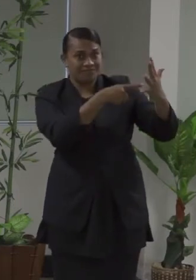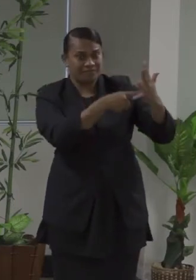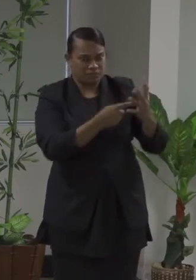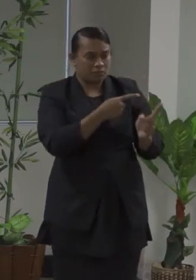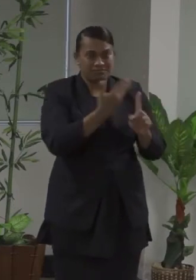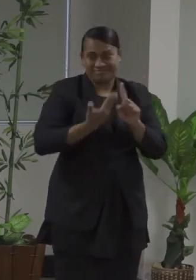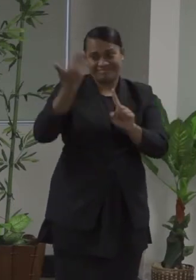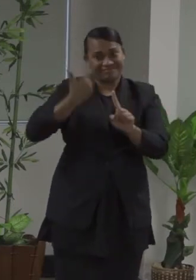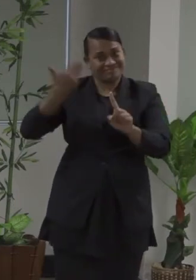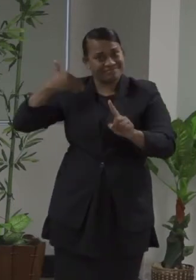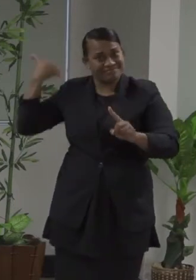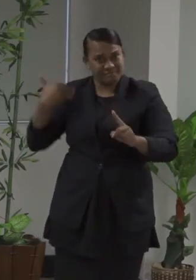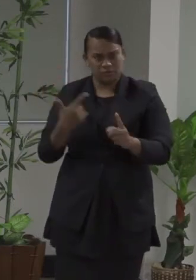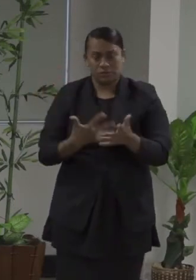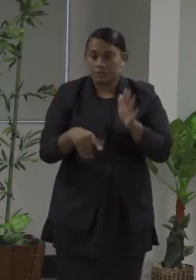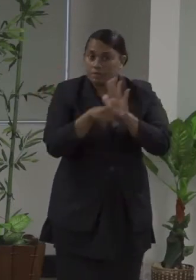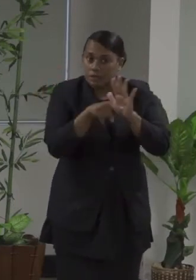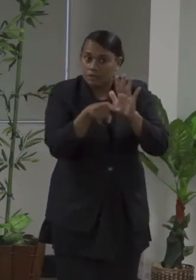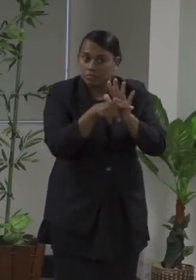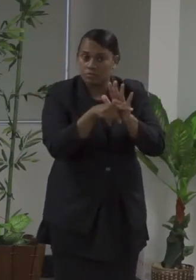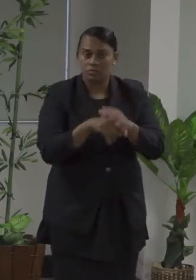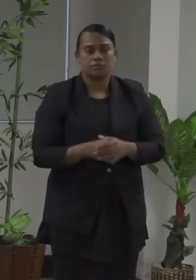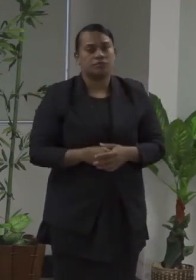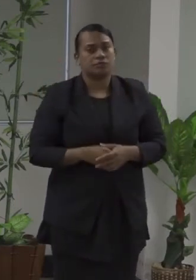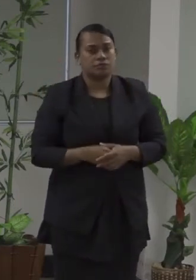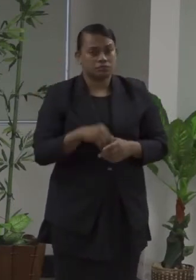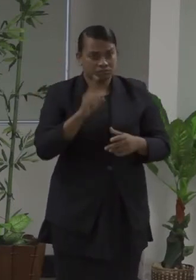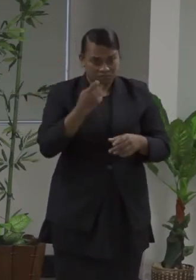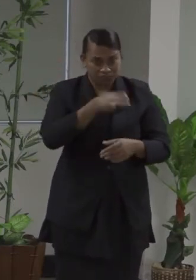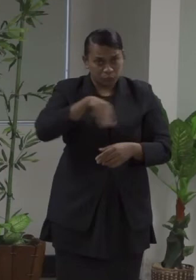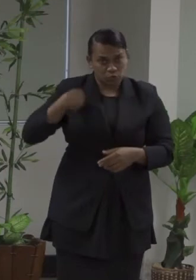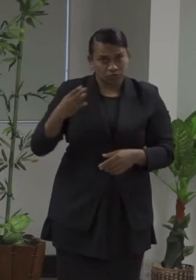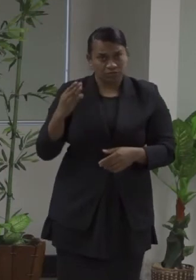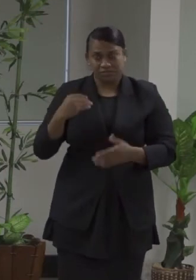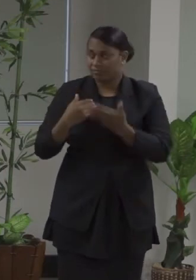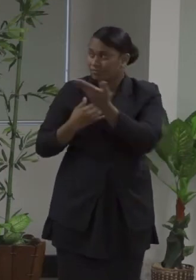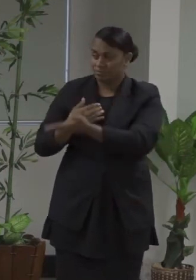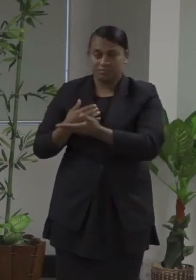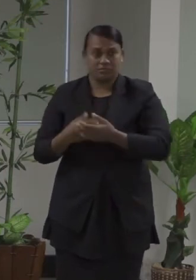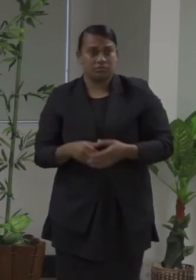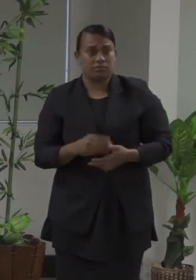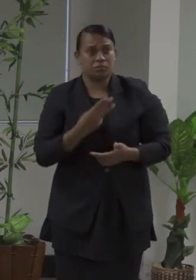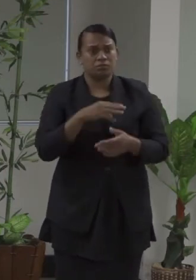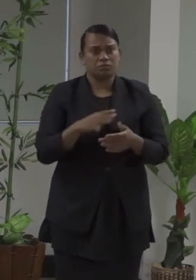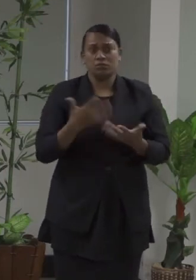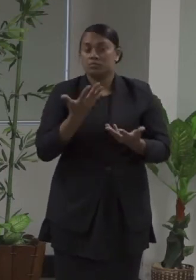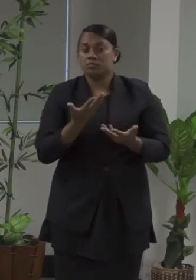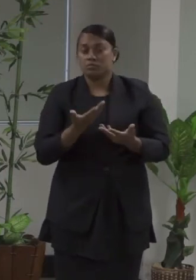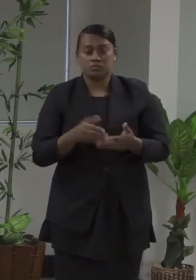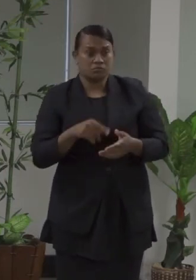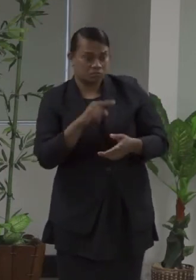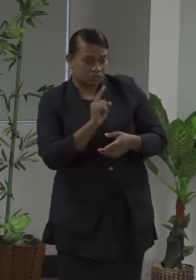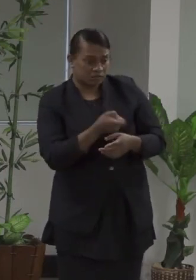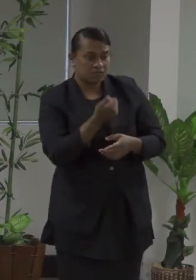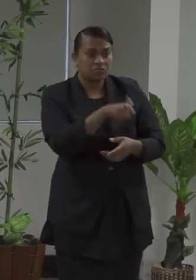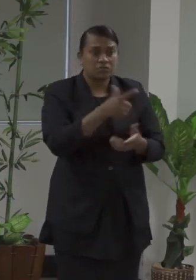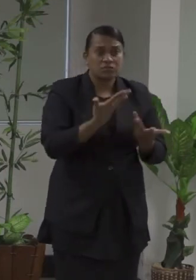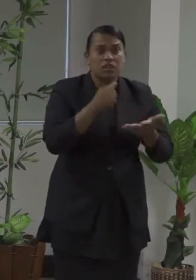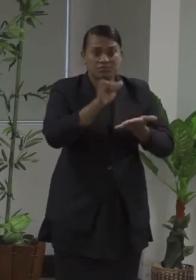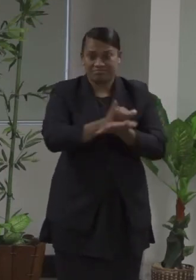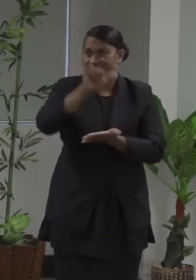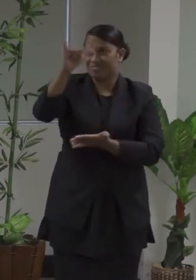far. As mentioned by the Honourable Minister, the particular case of interest of the New Zealand case